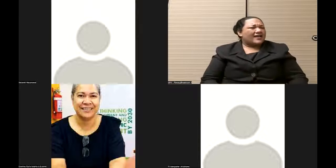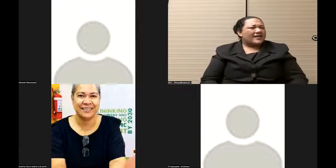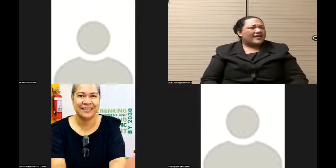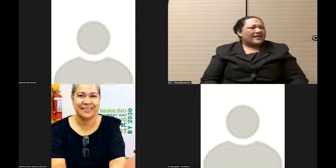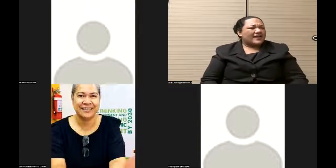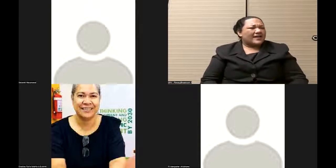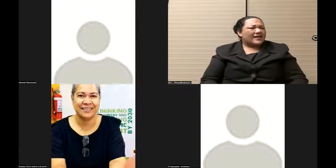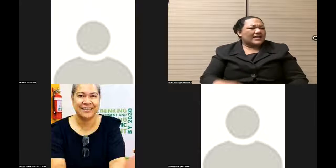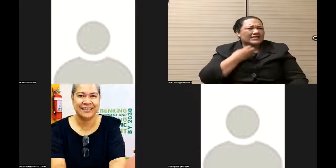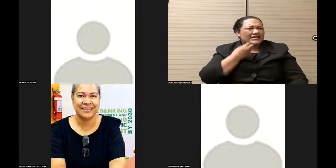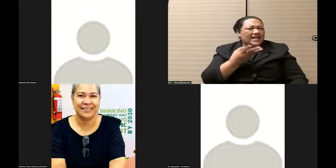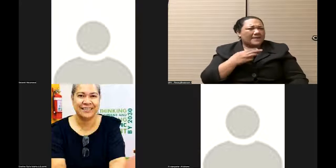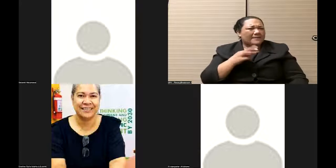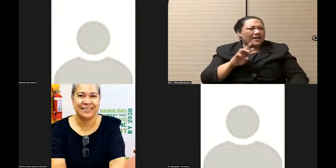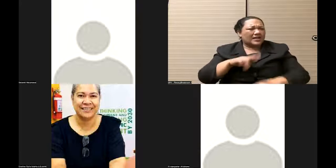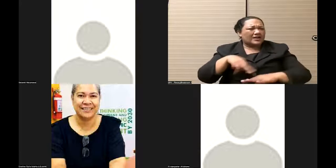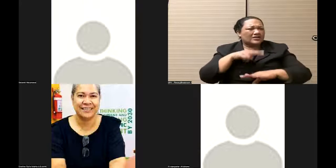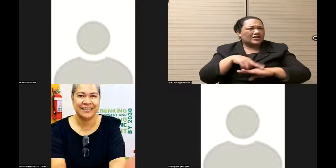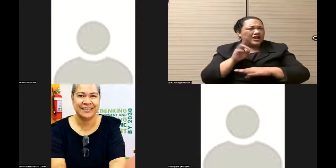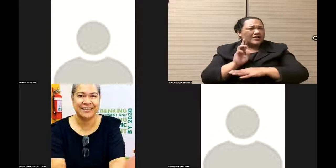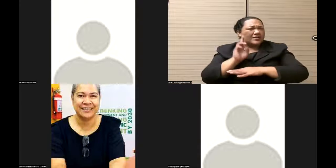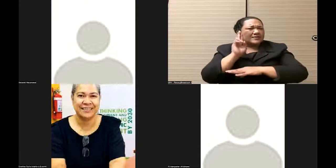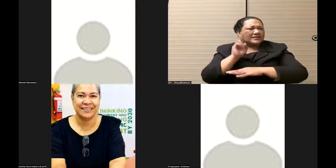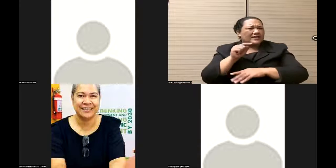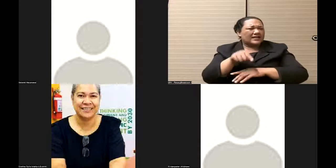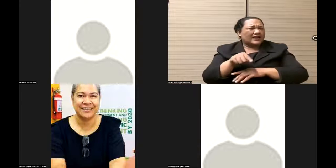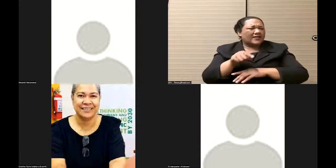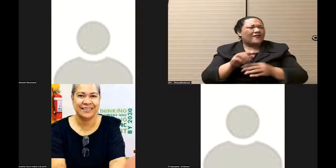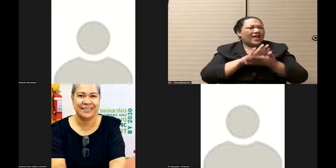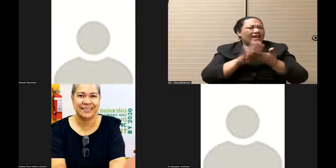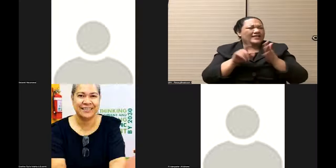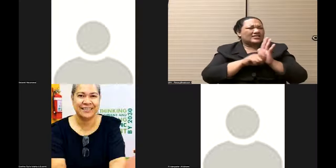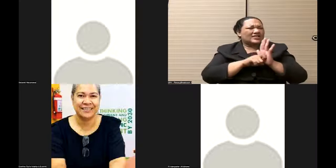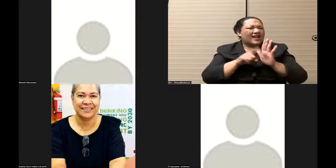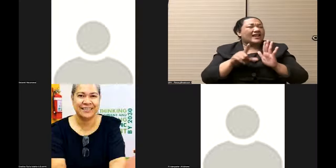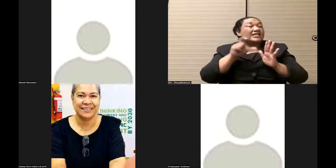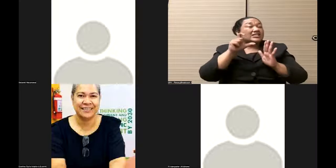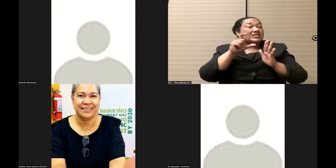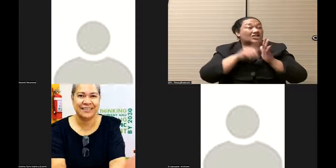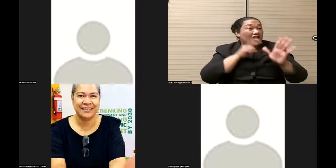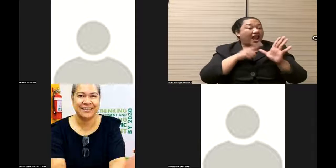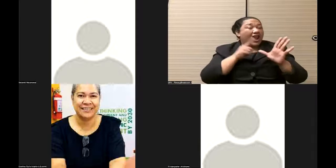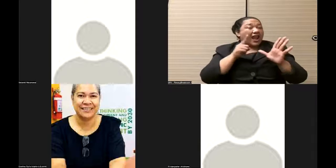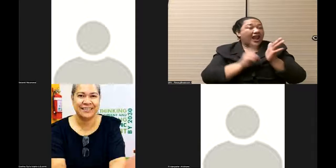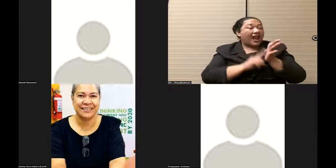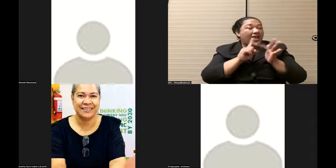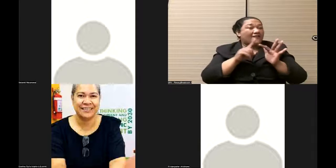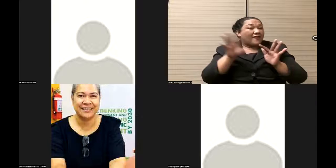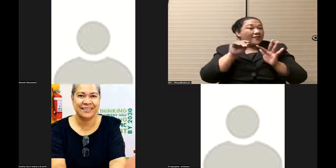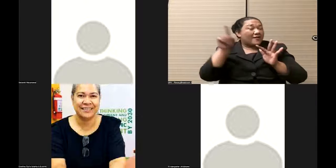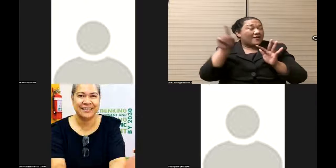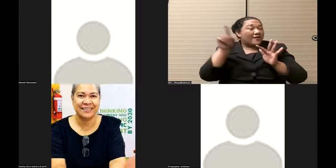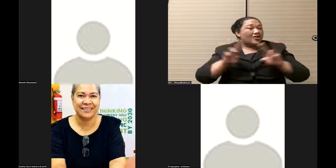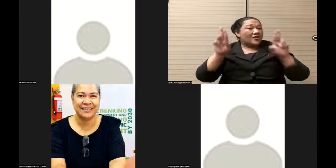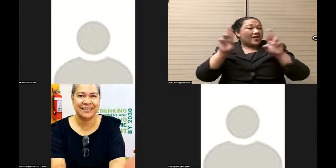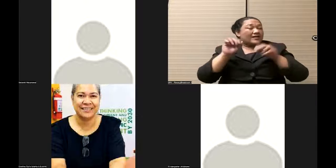UNOHCHR. So, Shale, if you have appointed two from the UN on the session, I'll welcome that. But firstly, I'll turn to Ari just to read a couple